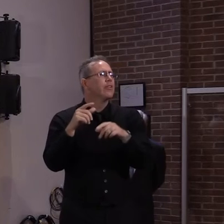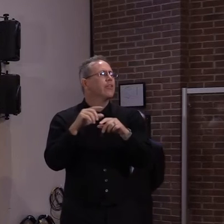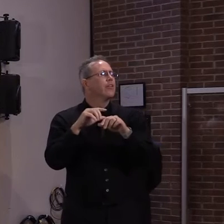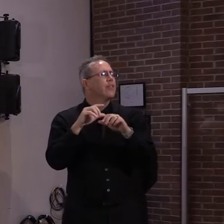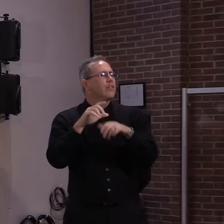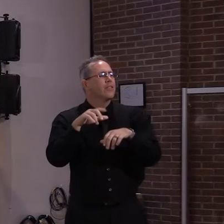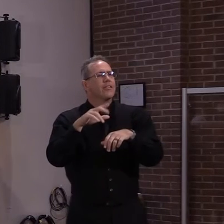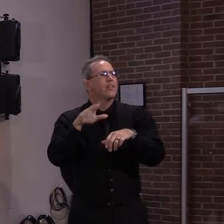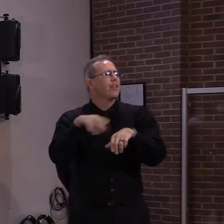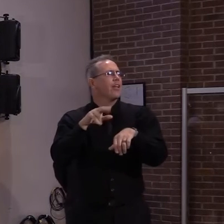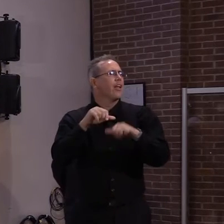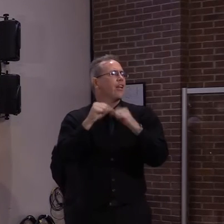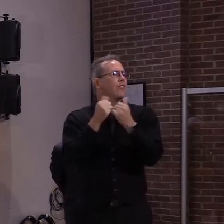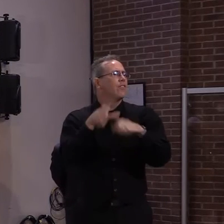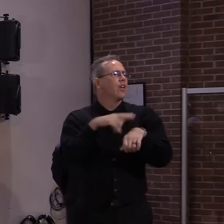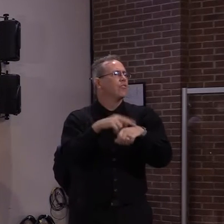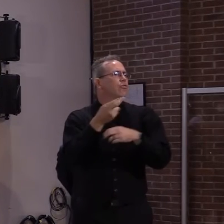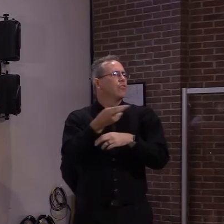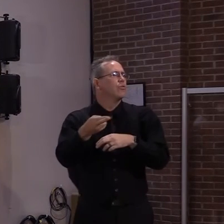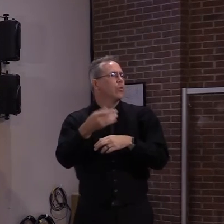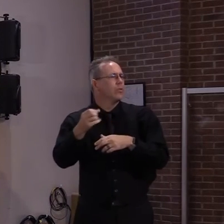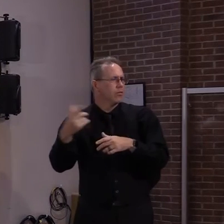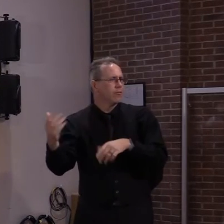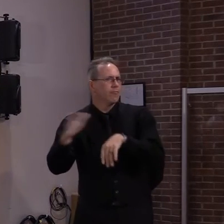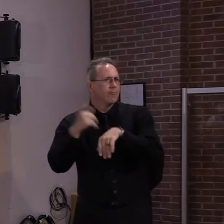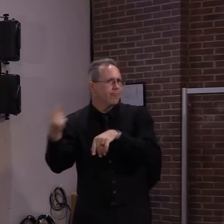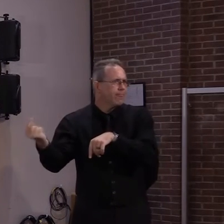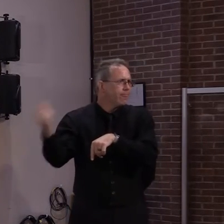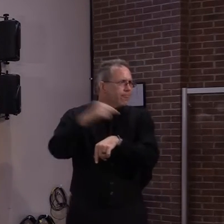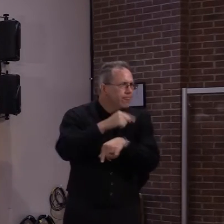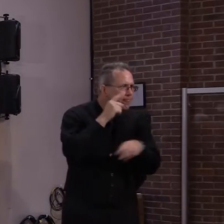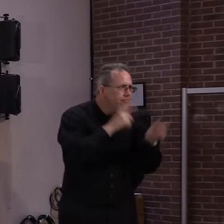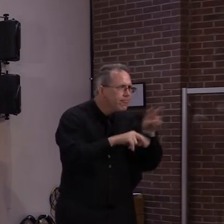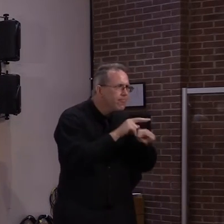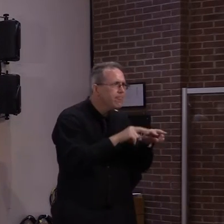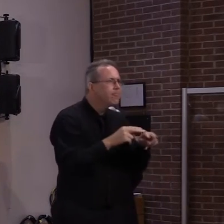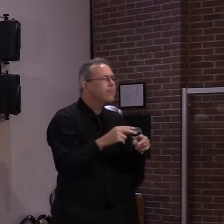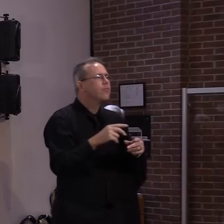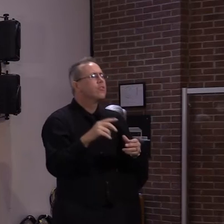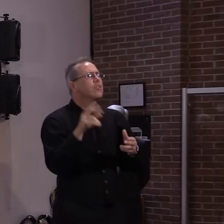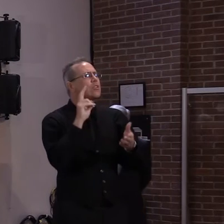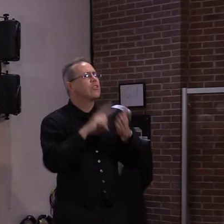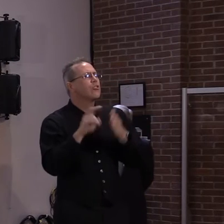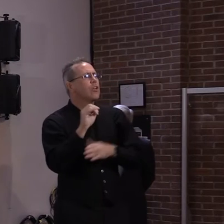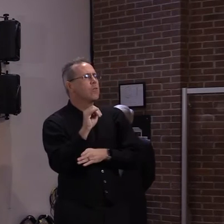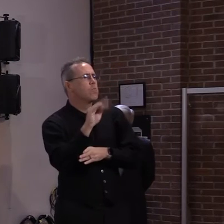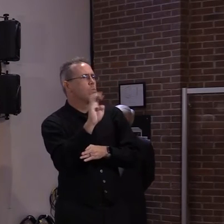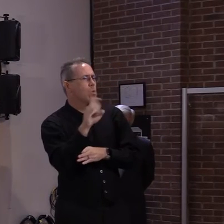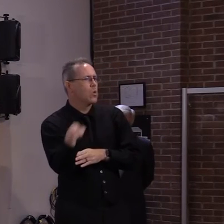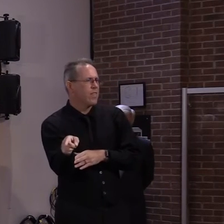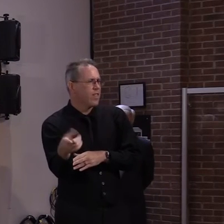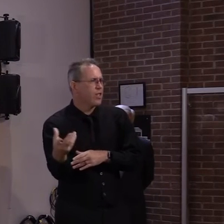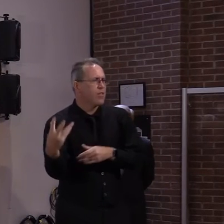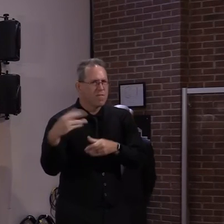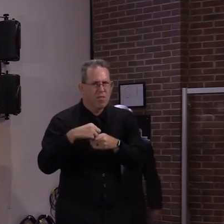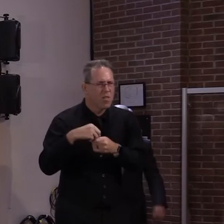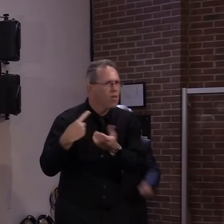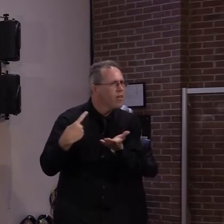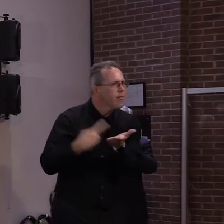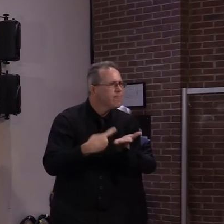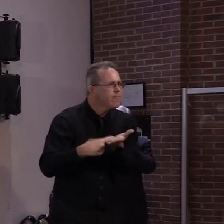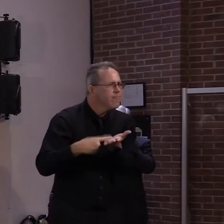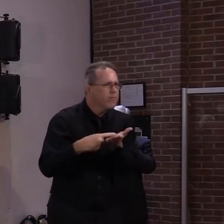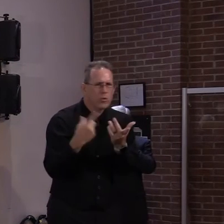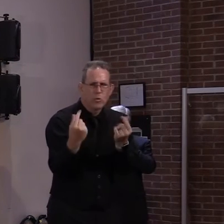to ascertain what state resources can be brought to bear to try to remedy the situation. In terms of what folks should